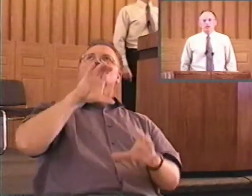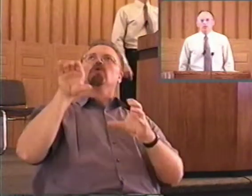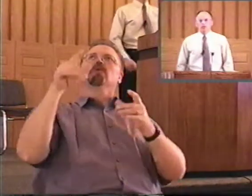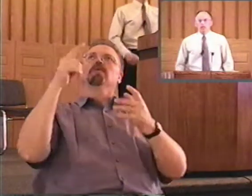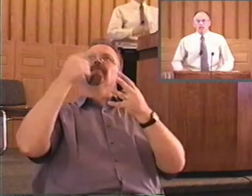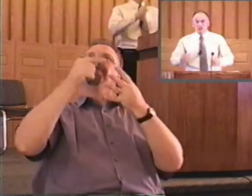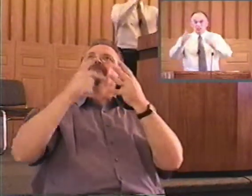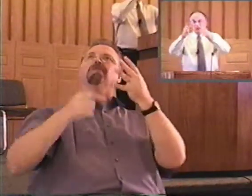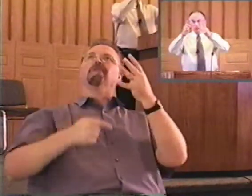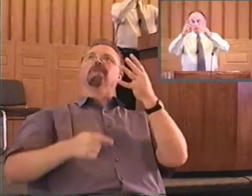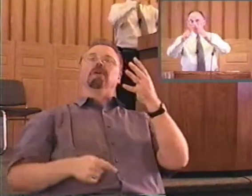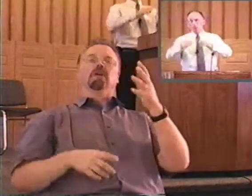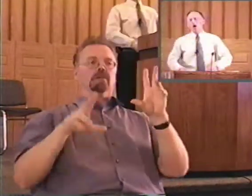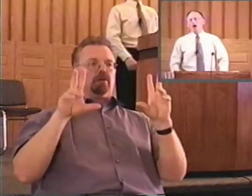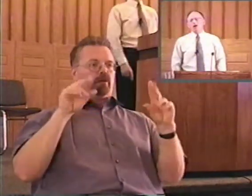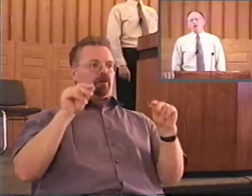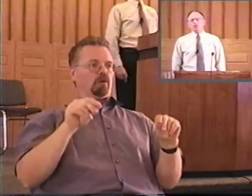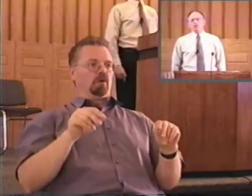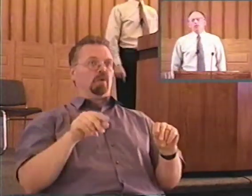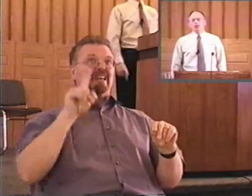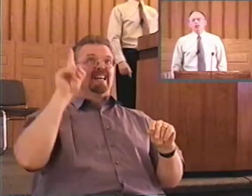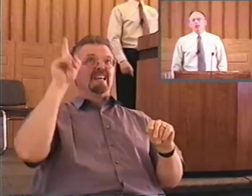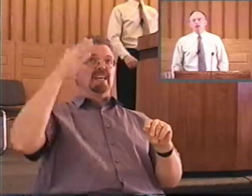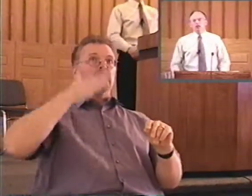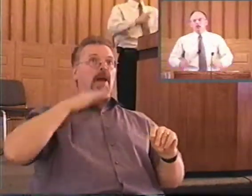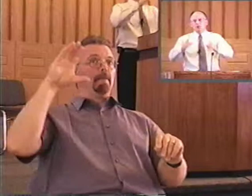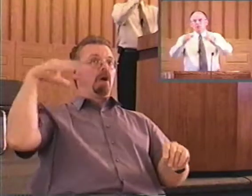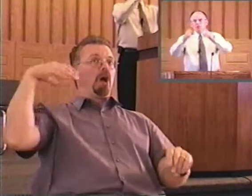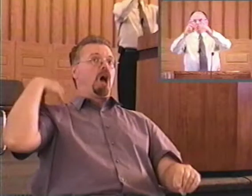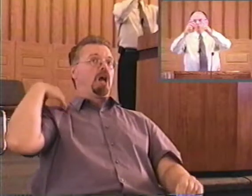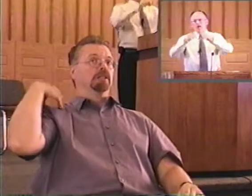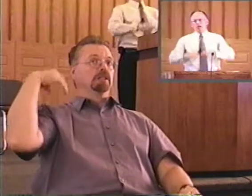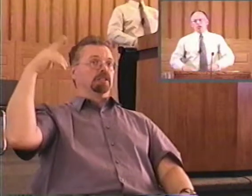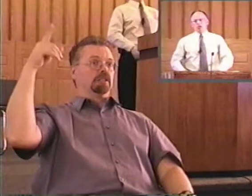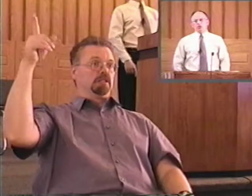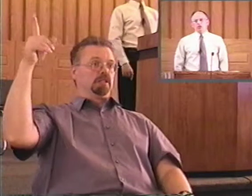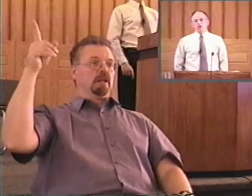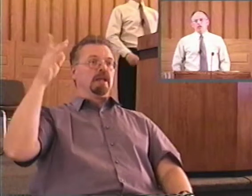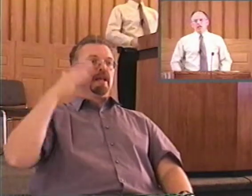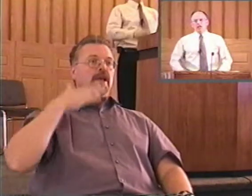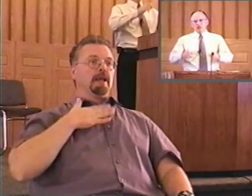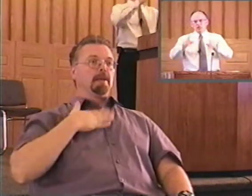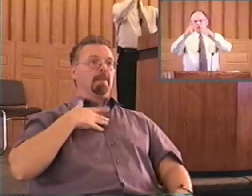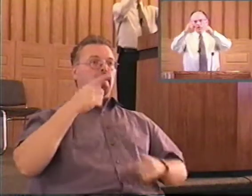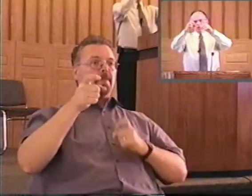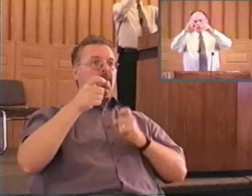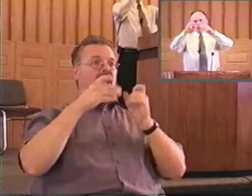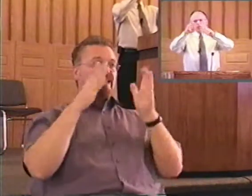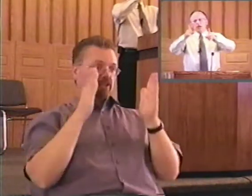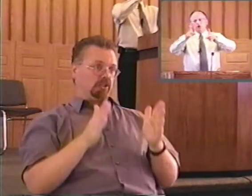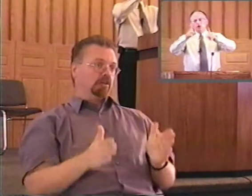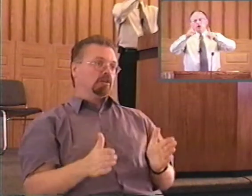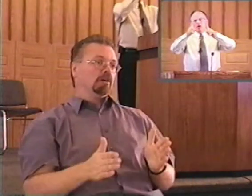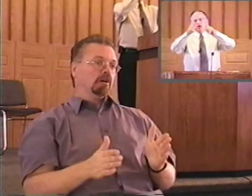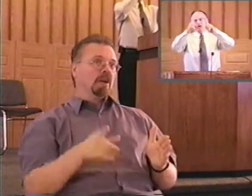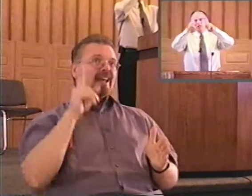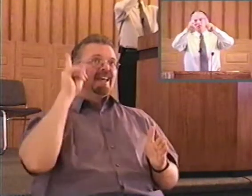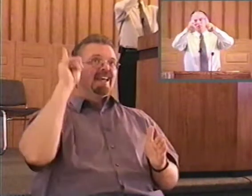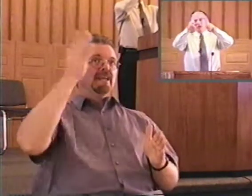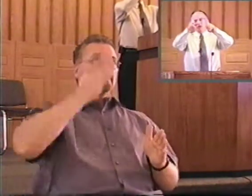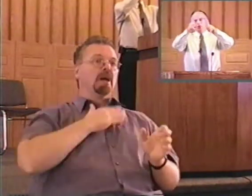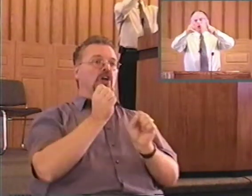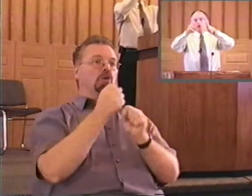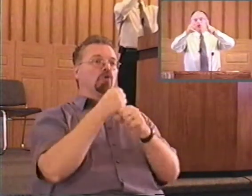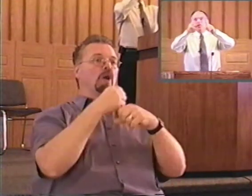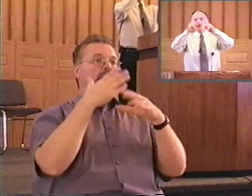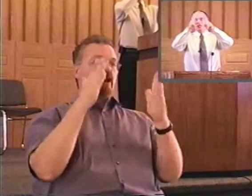does. He's my boss. He's my master. He's my creator.